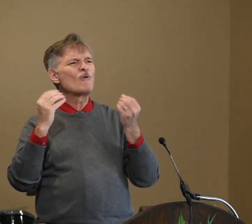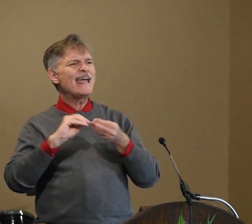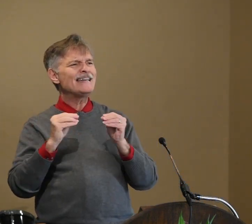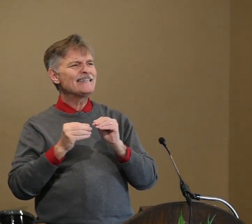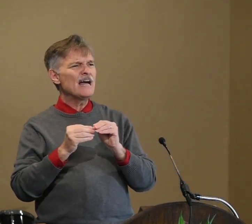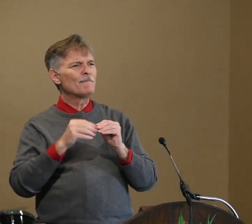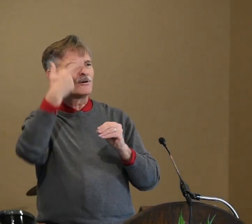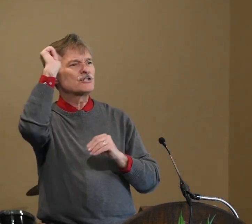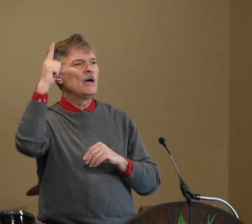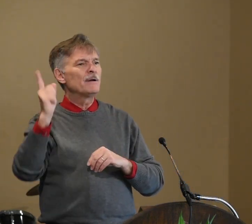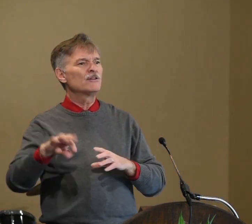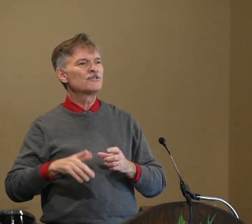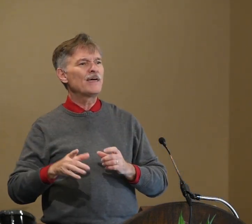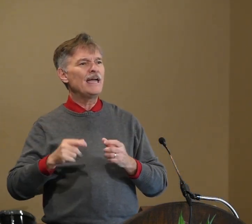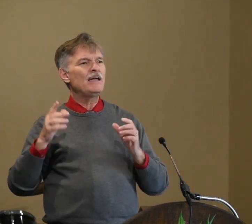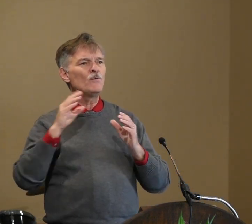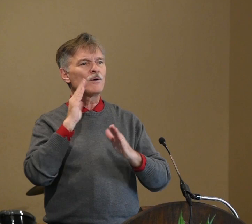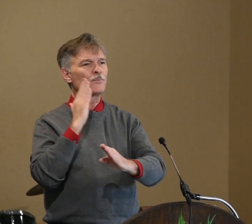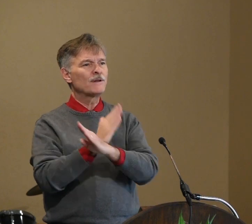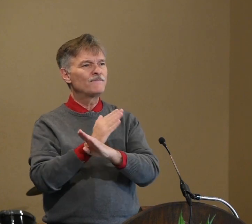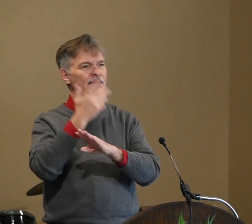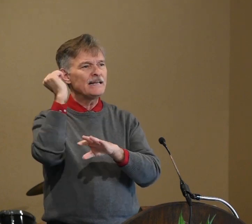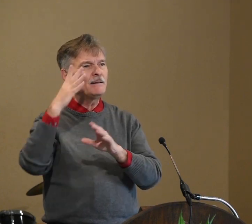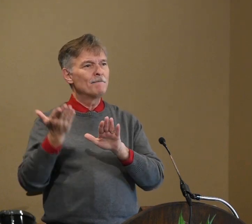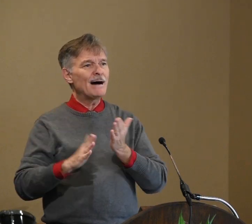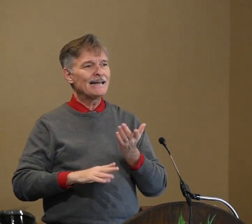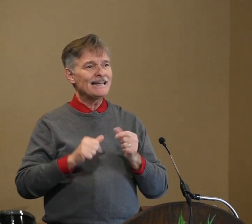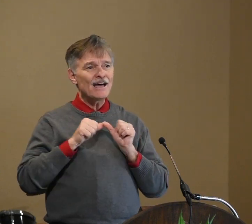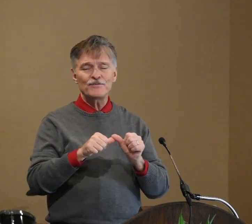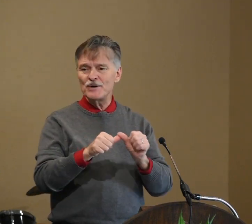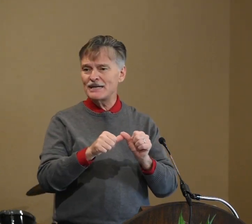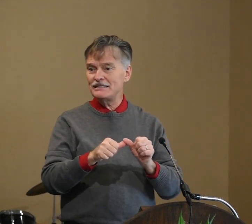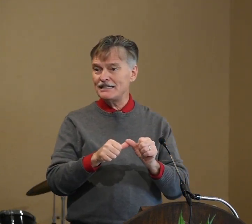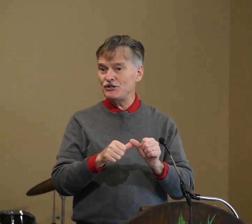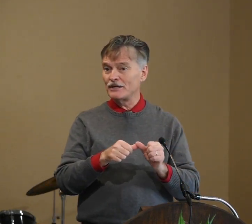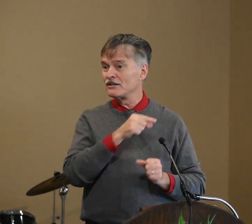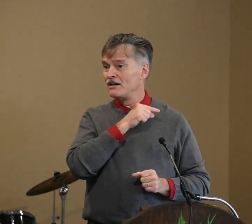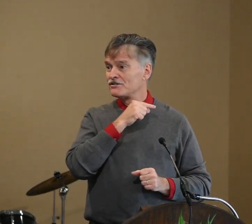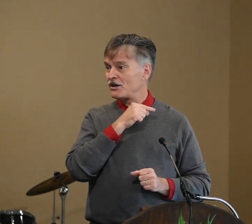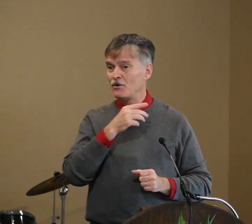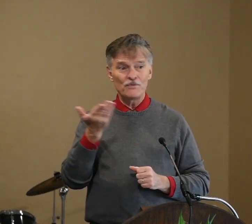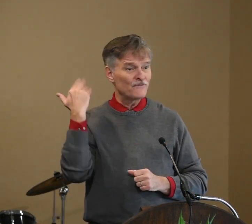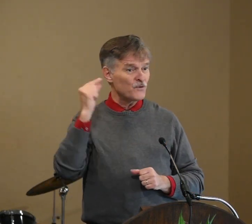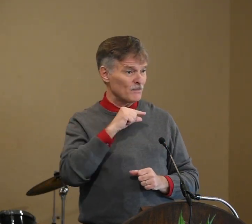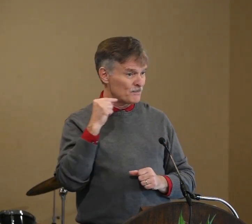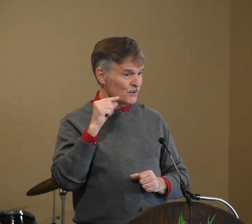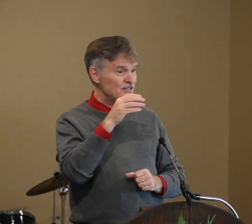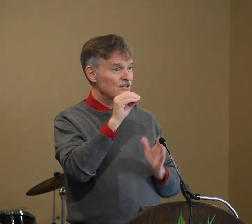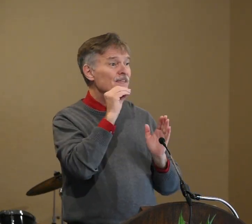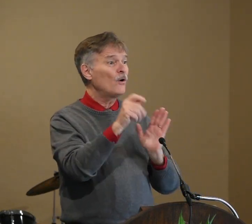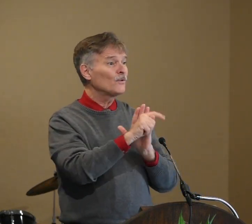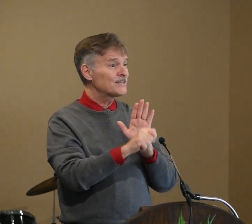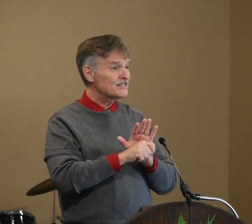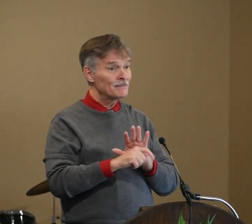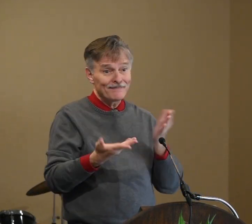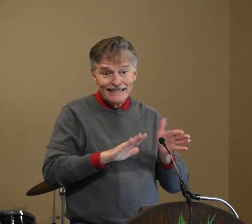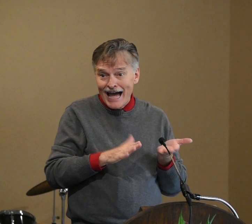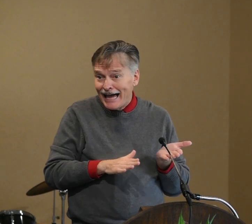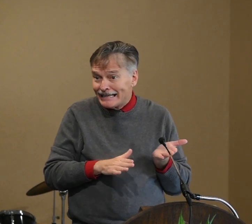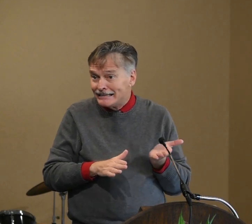great numbers because they were prevented by death from continuing. So the former priest of the Old Testament, they died. So